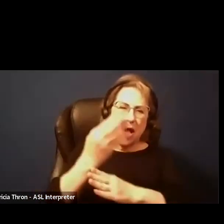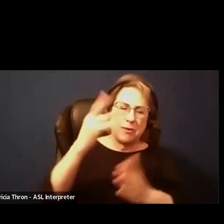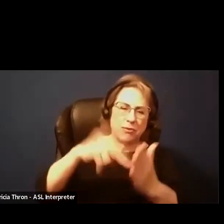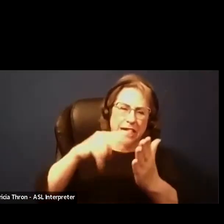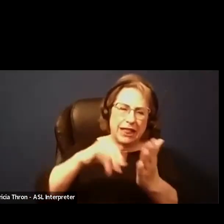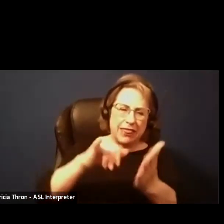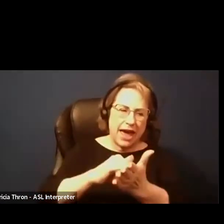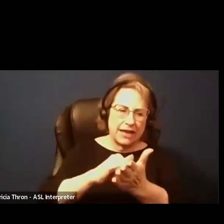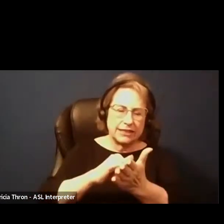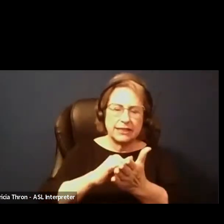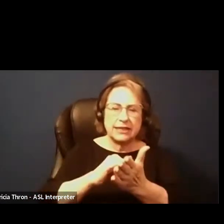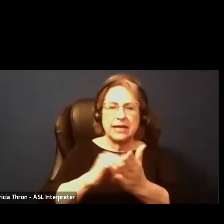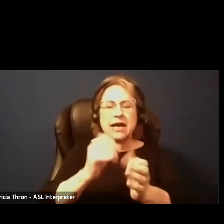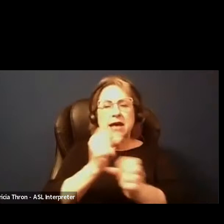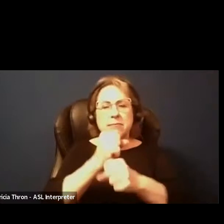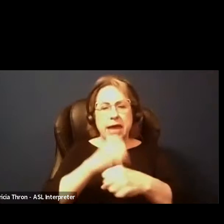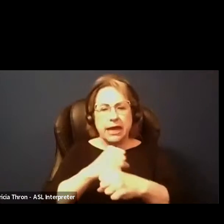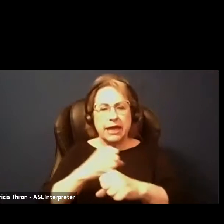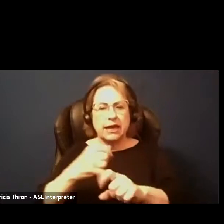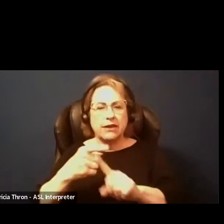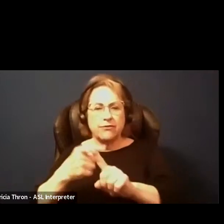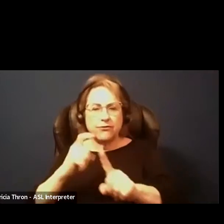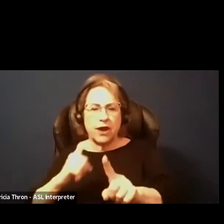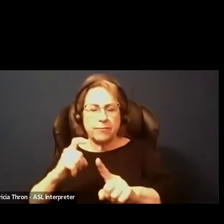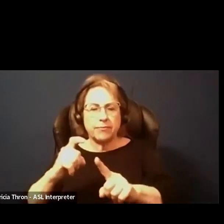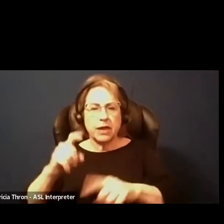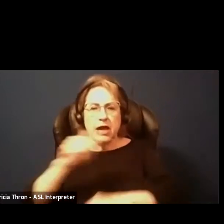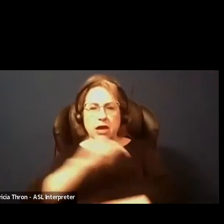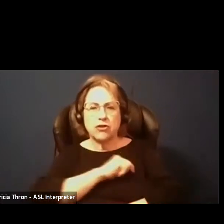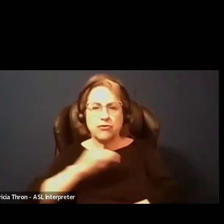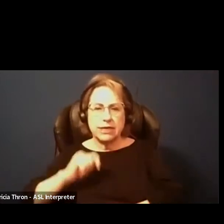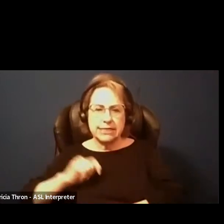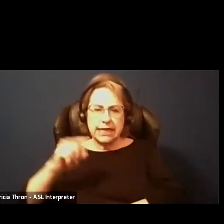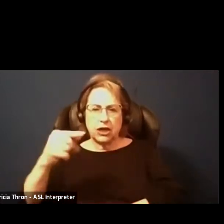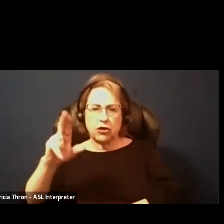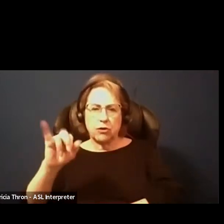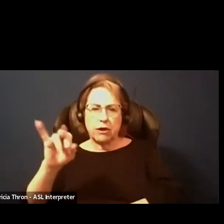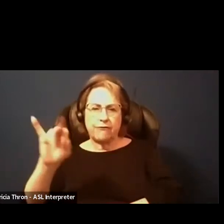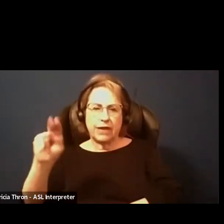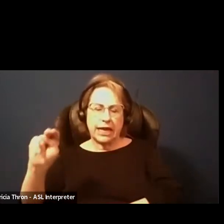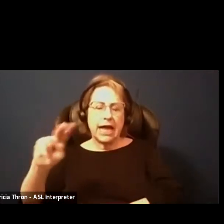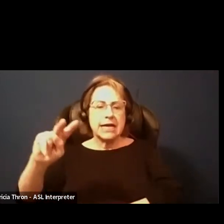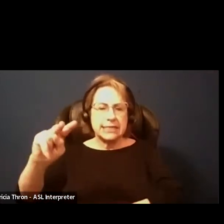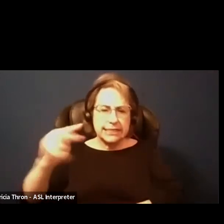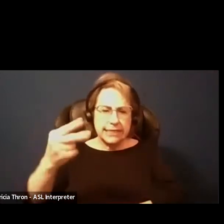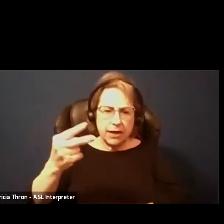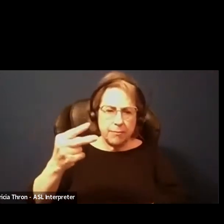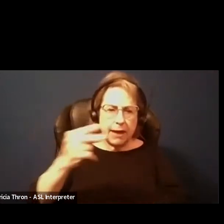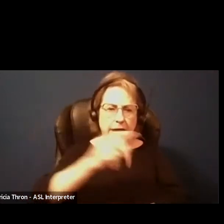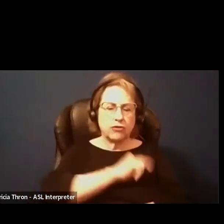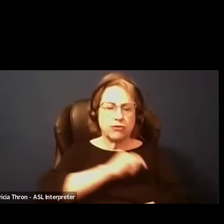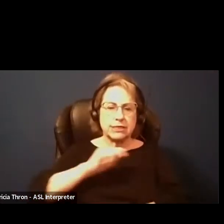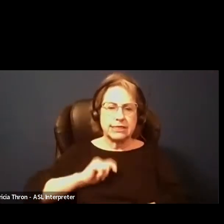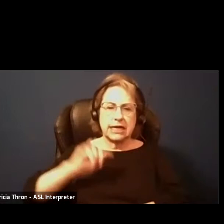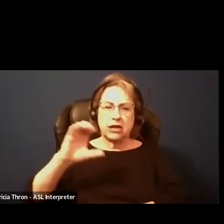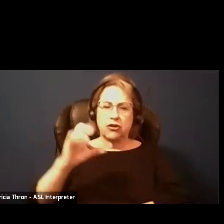So motion made by Trustee Griffin, seconded by Trustee Chavez. Student school